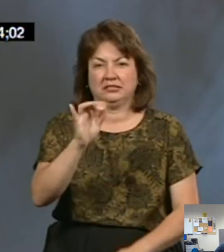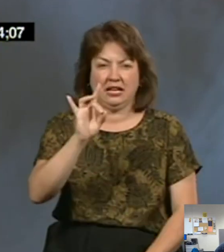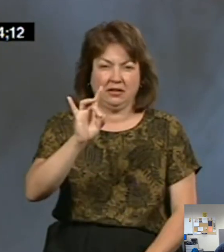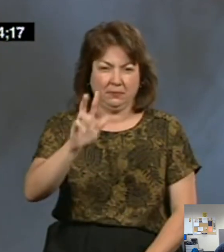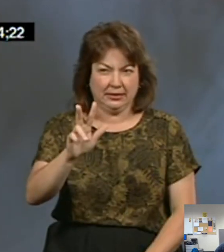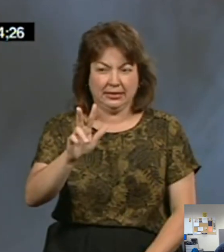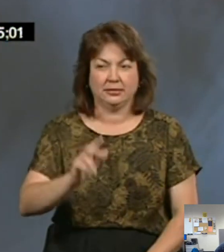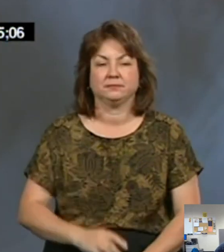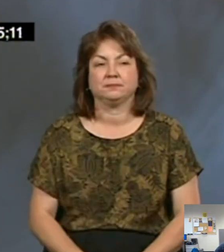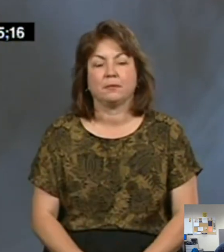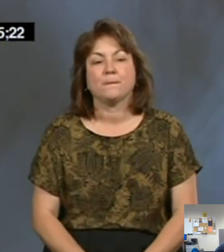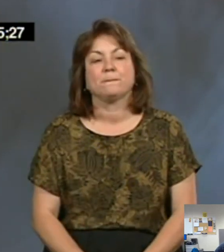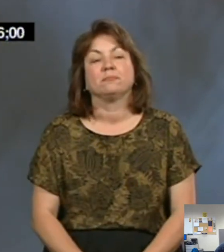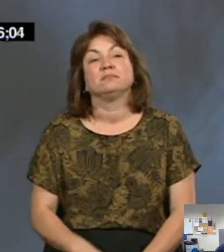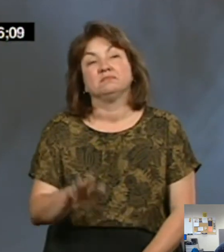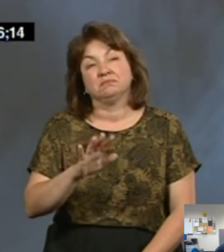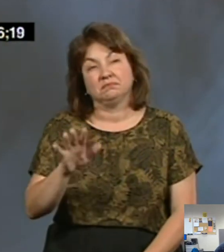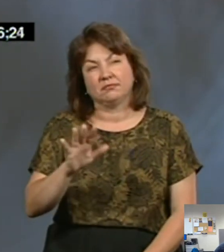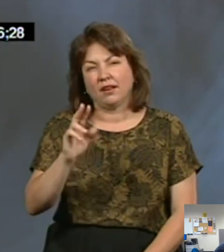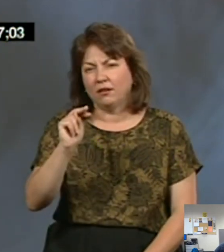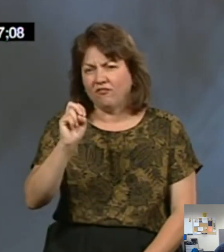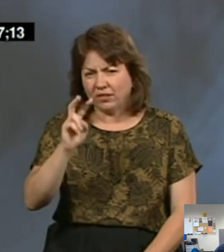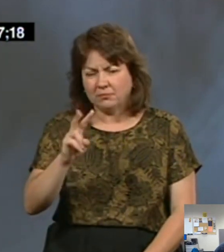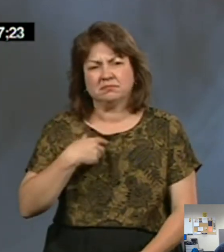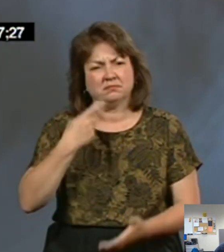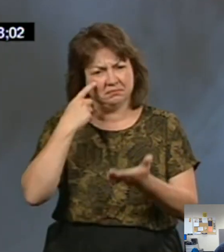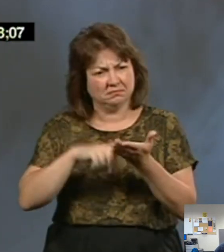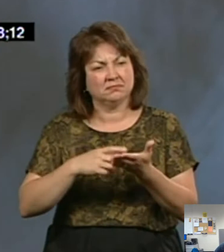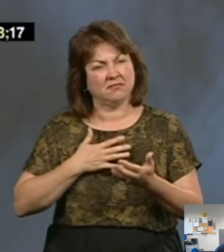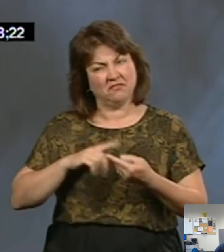And during this time period, it was the fall of '93,